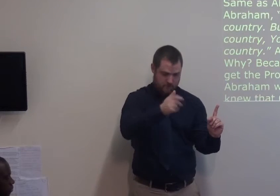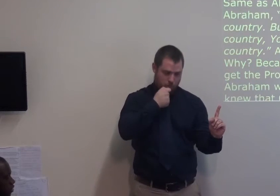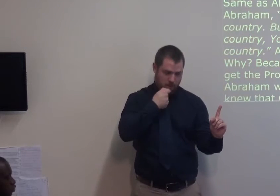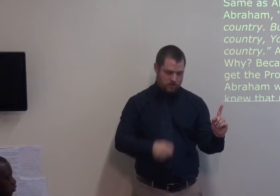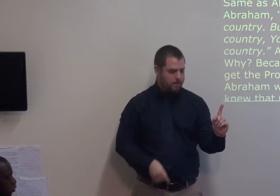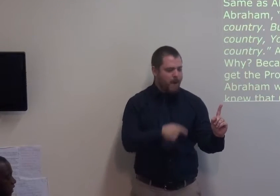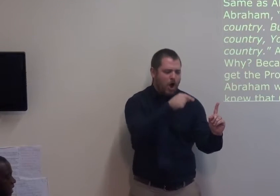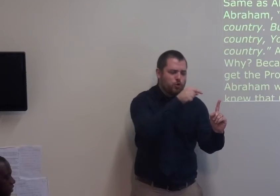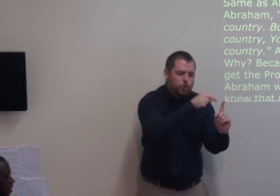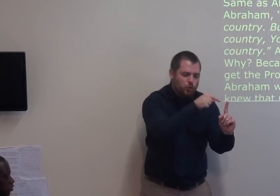but you will not get the country.